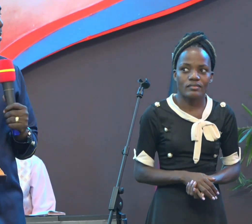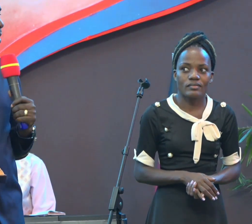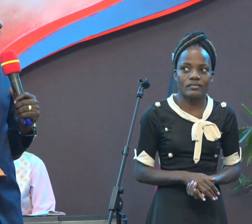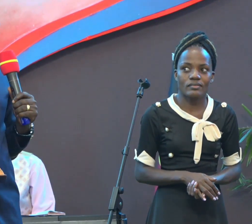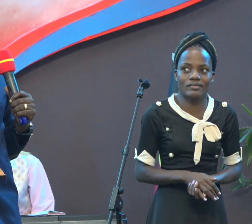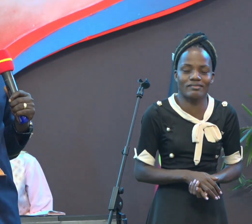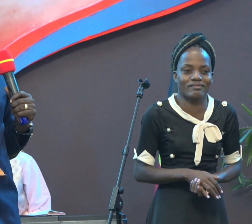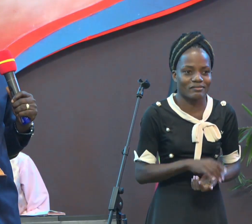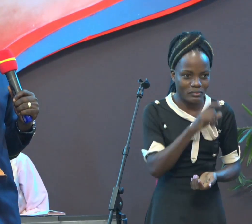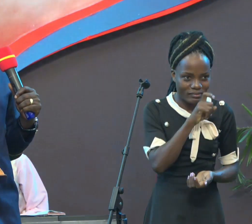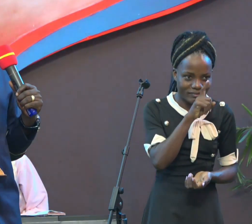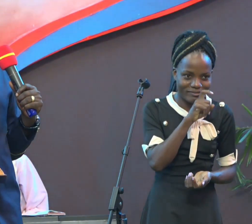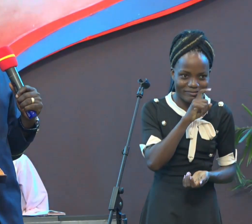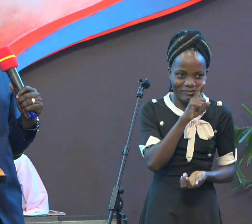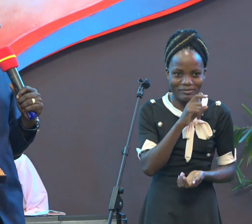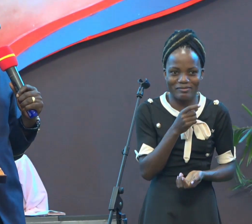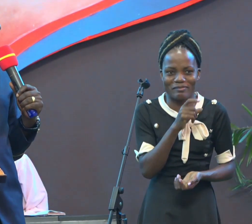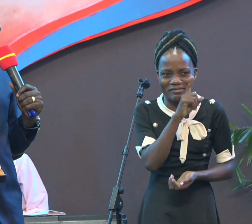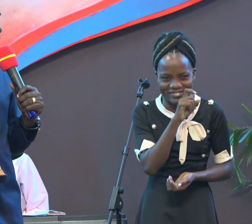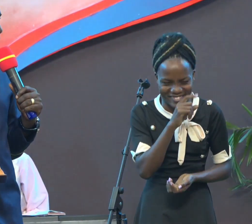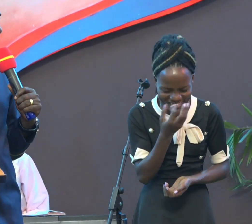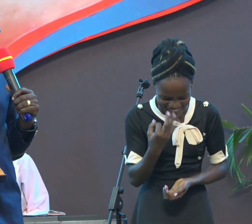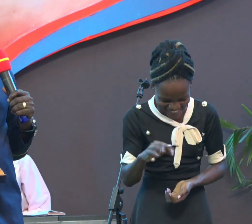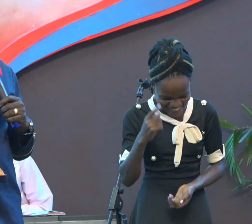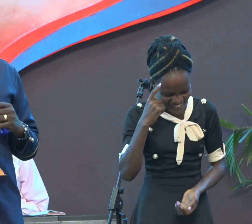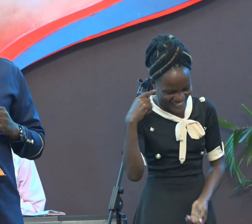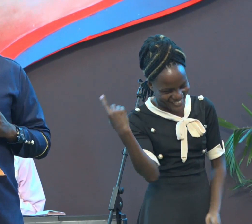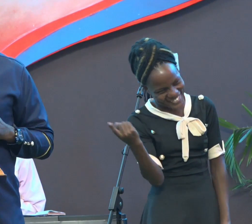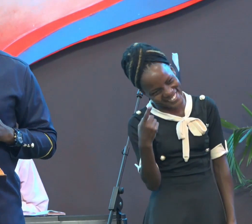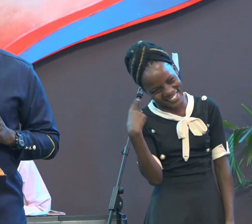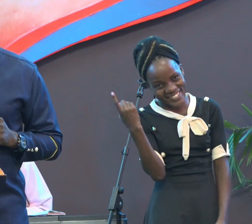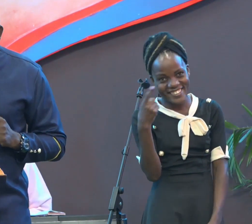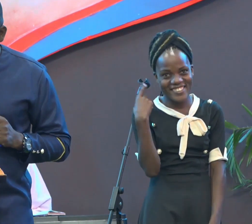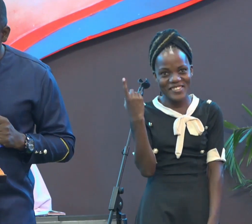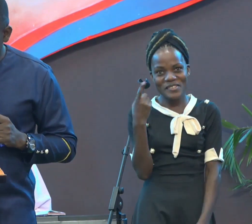Koko ya mutamivu. Ako yakalakayo bwe yali asoma kale.